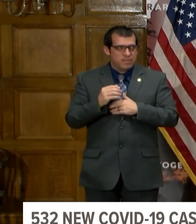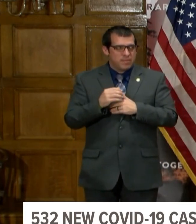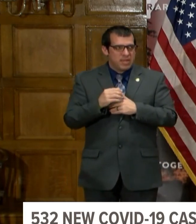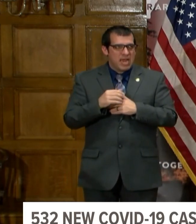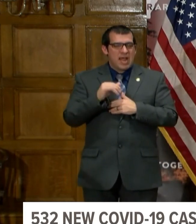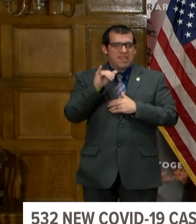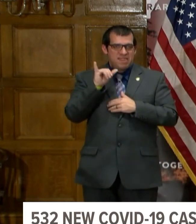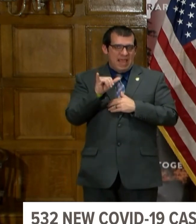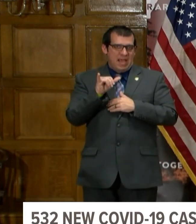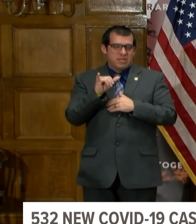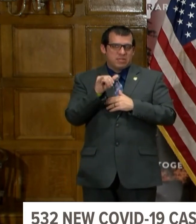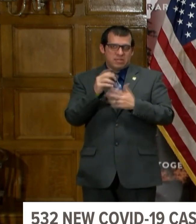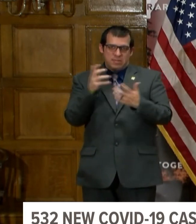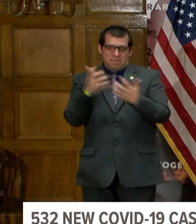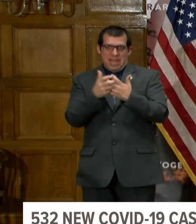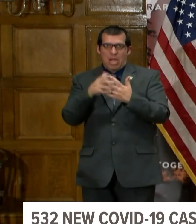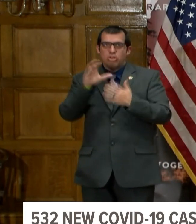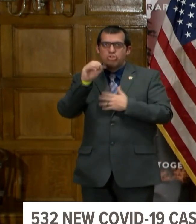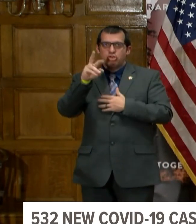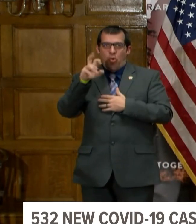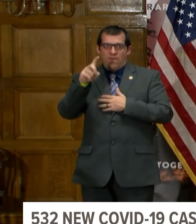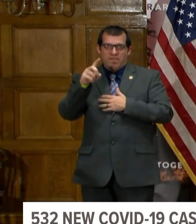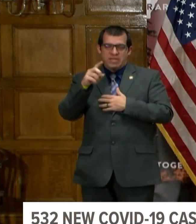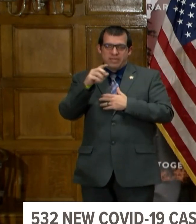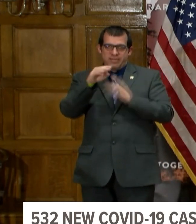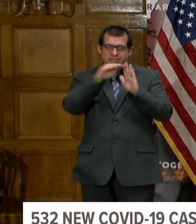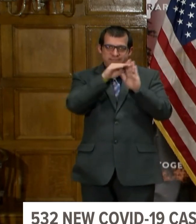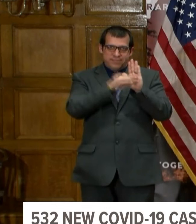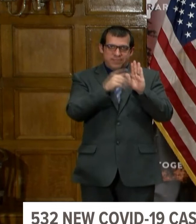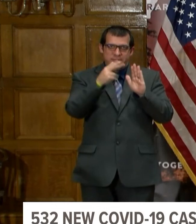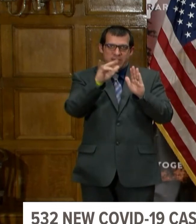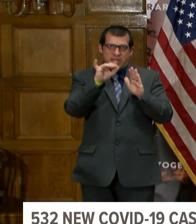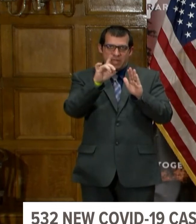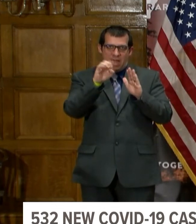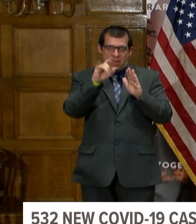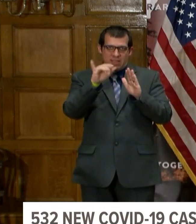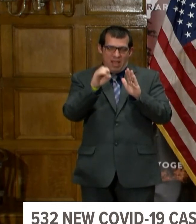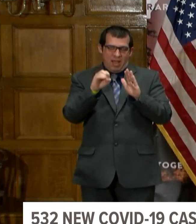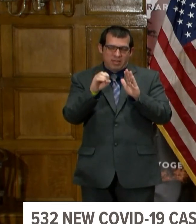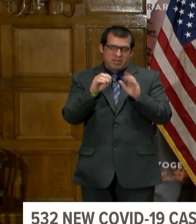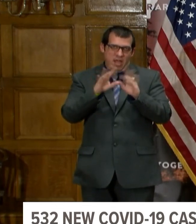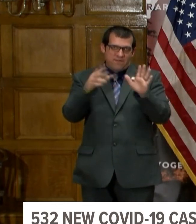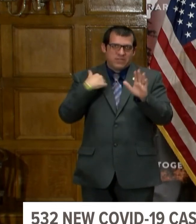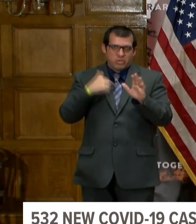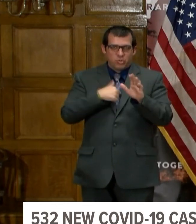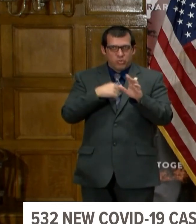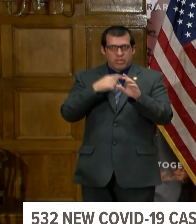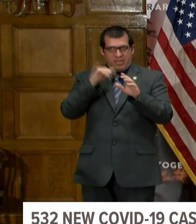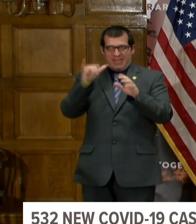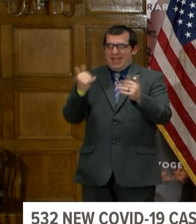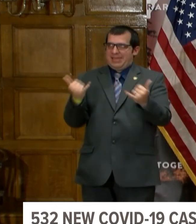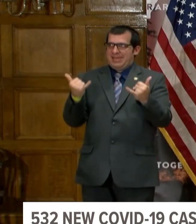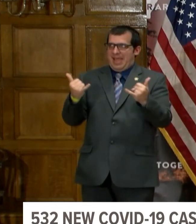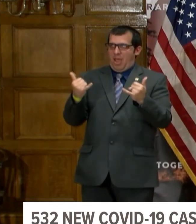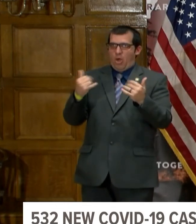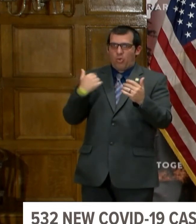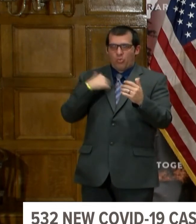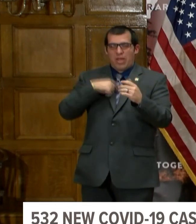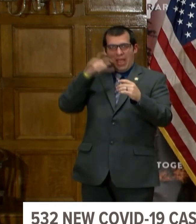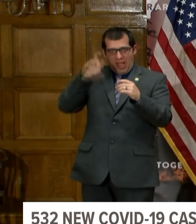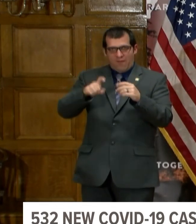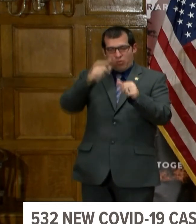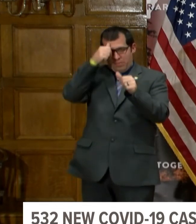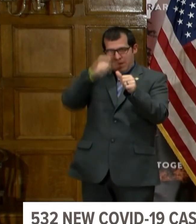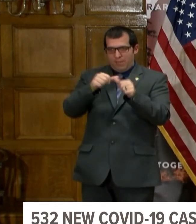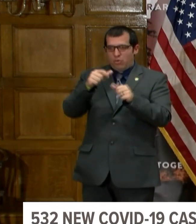And that's consistent with COVID guidelines as well. Obviously, in this day and time, that's what we have to be mindful of,